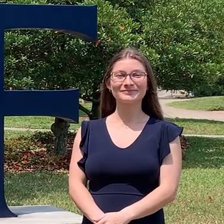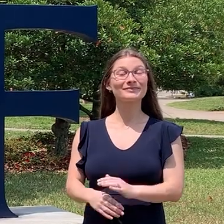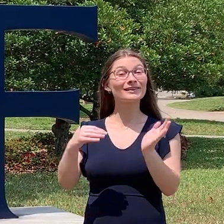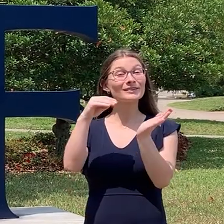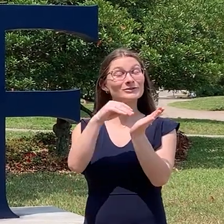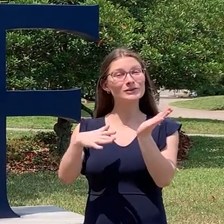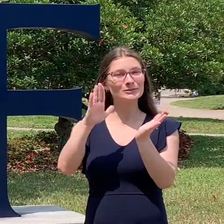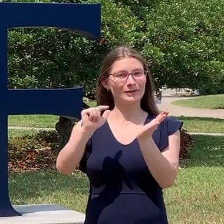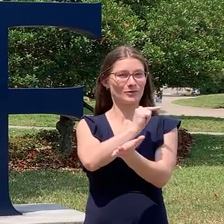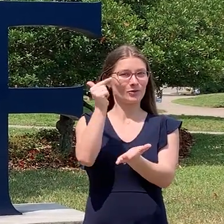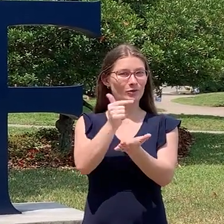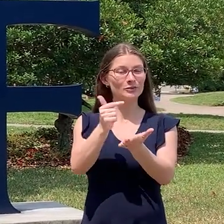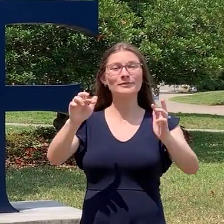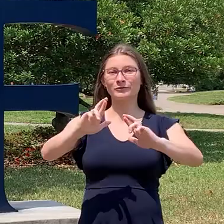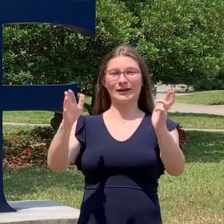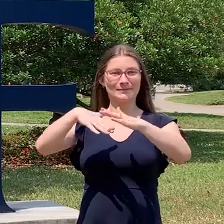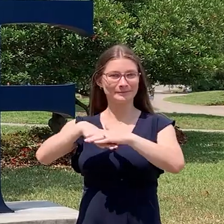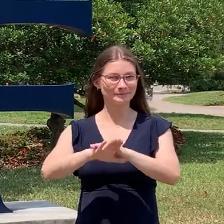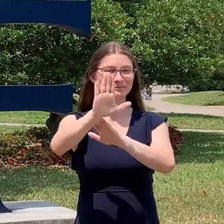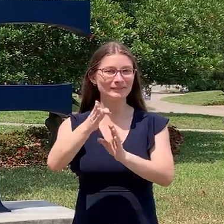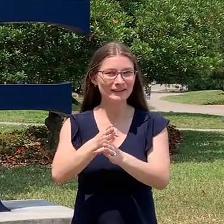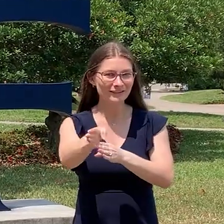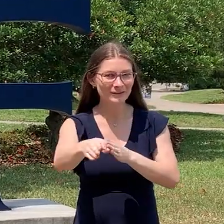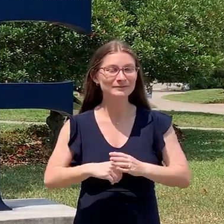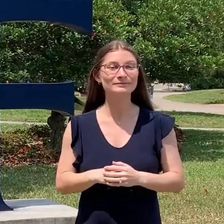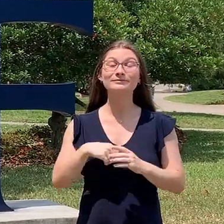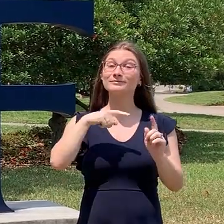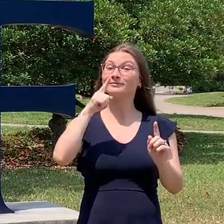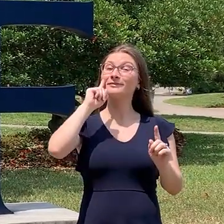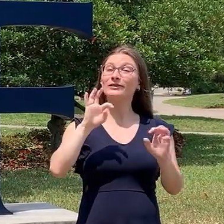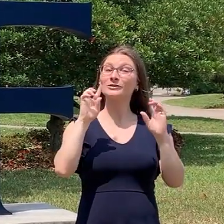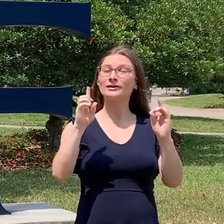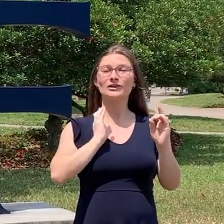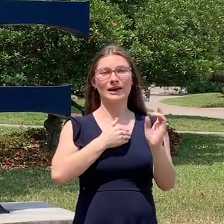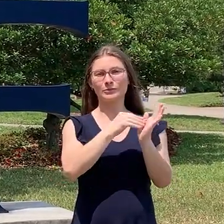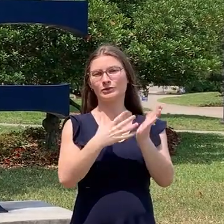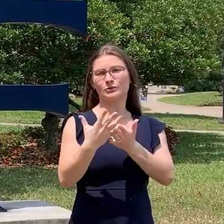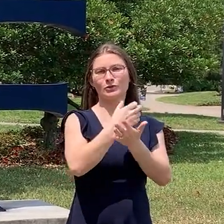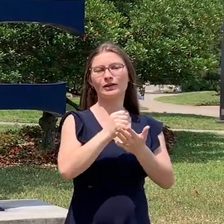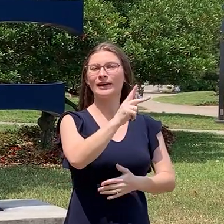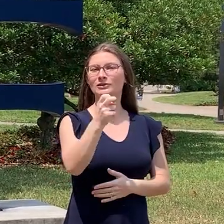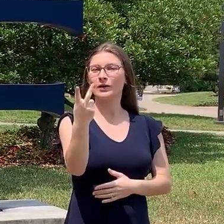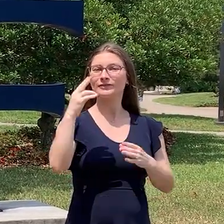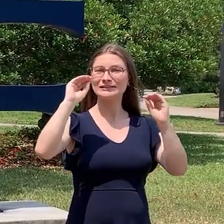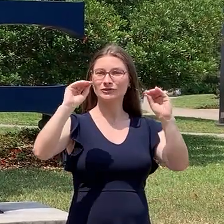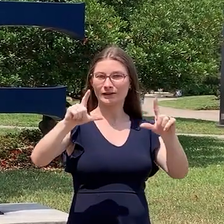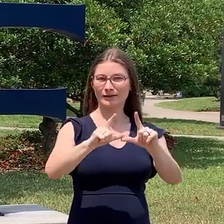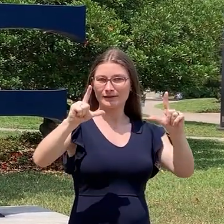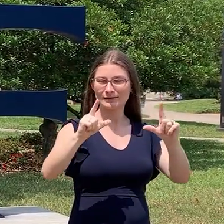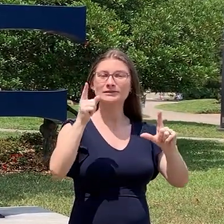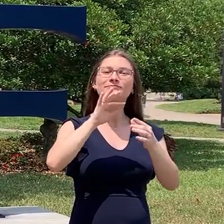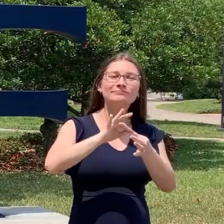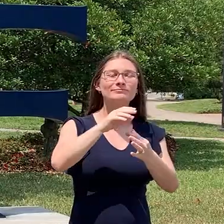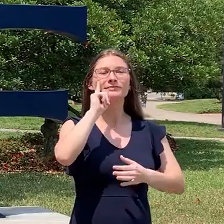Students graduate from our programs ready to enter the field. In Deaf Education, our students earn a K-12 teaching license in deaf and